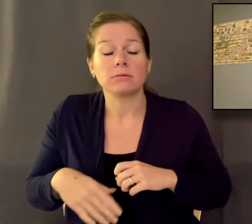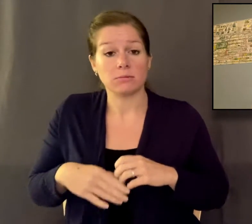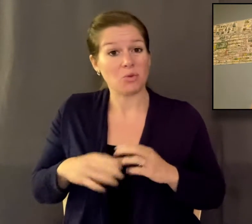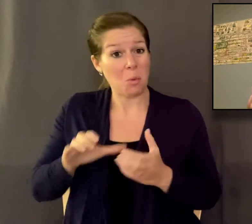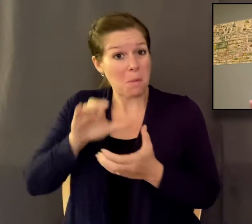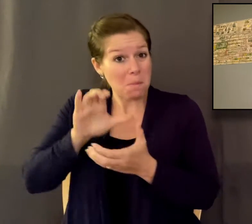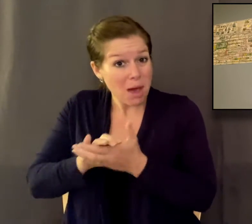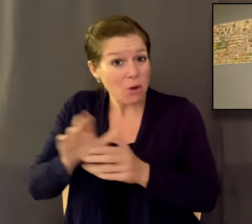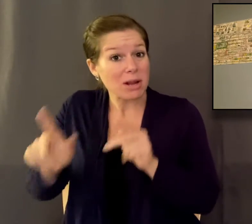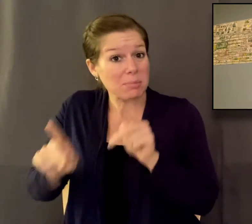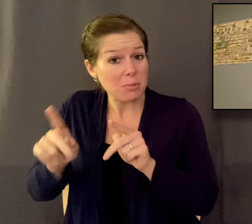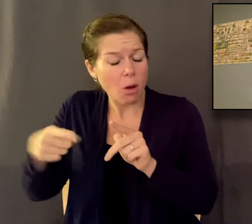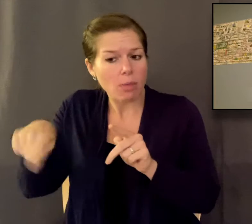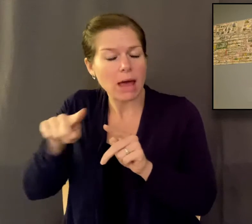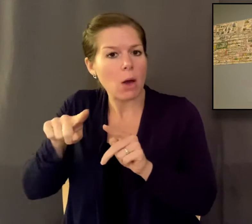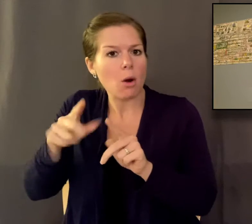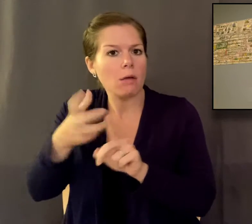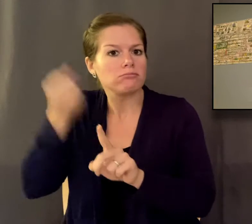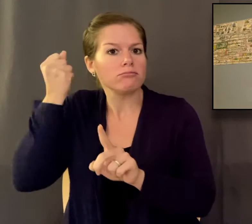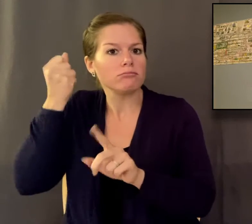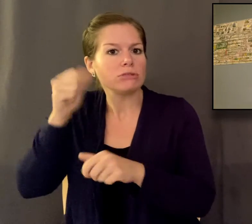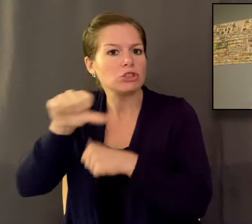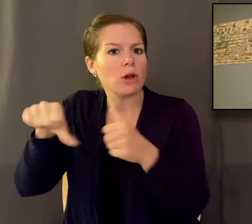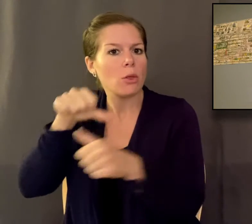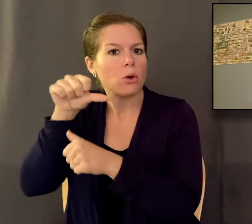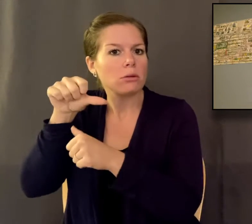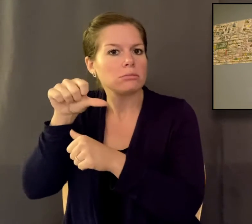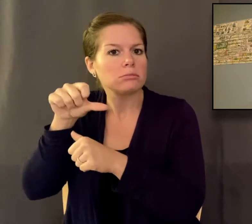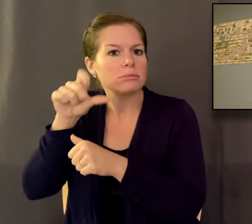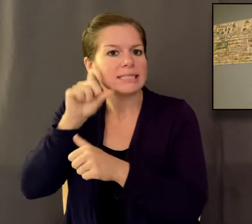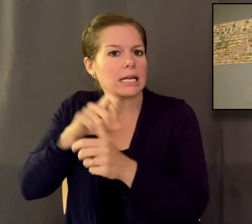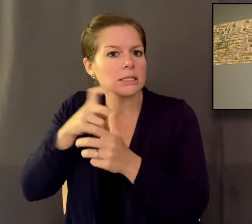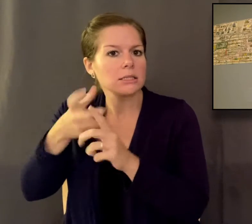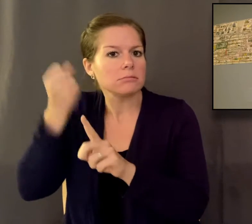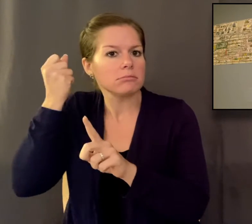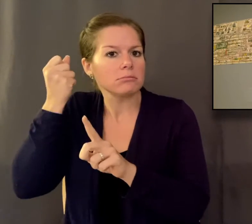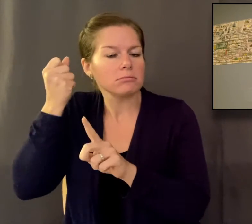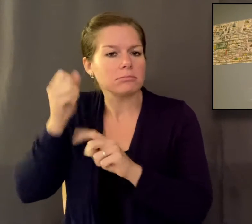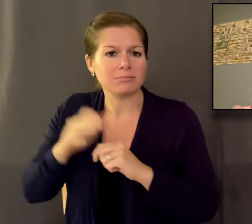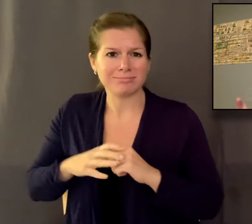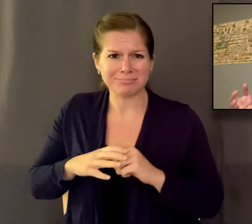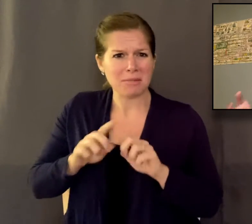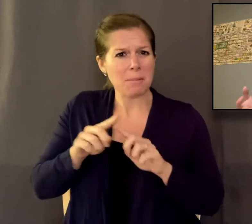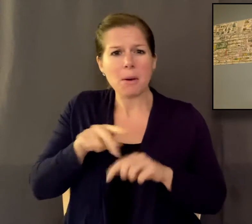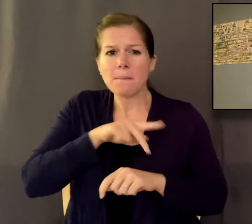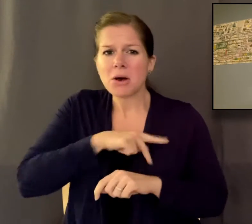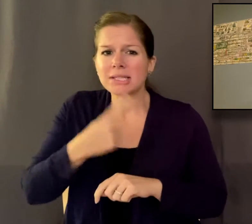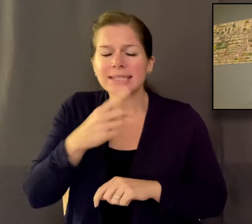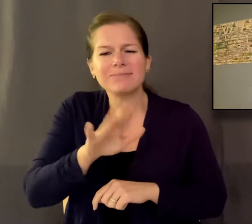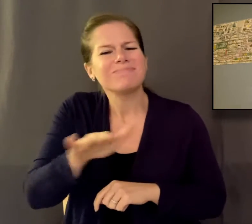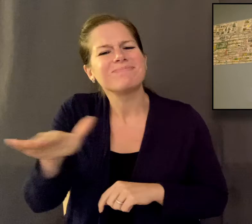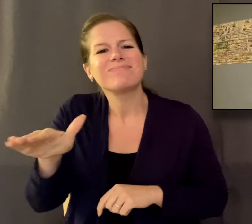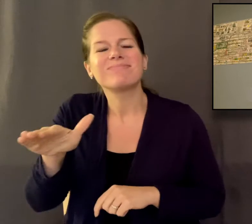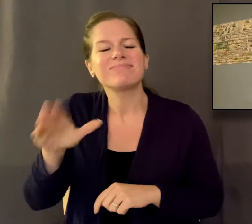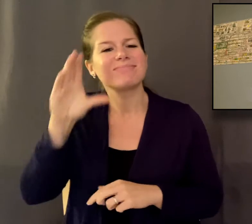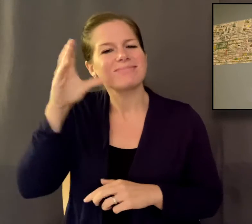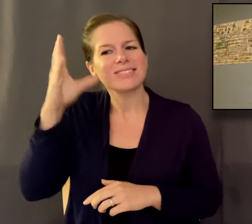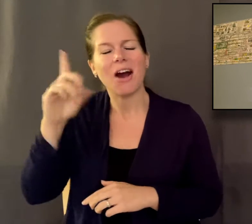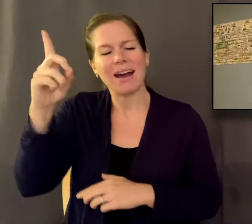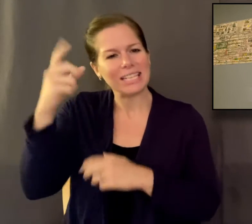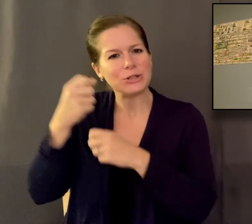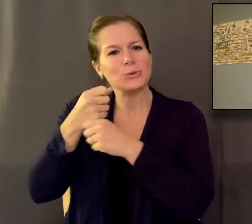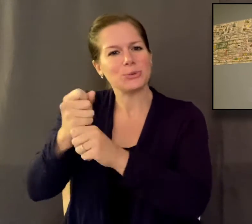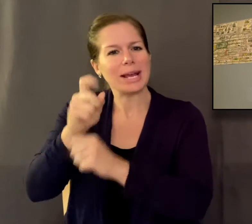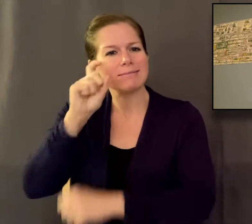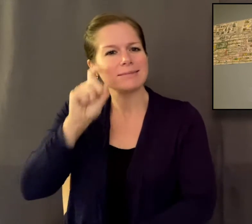and he says, no, listen, your body as a husband, your body as a wife doesn't belong to you anymore. God created sex as a union in marriage back